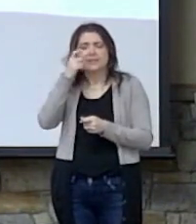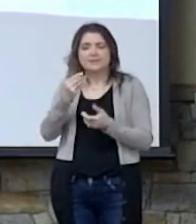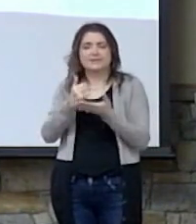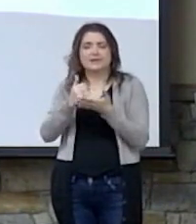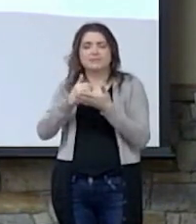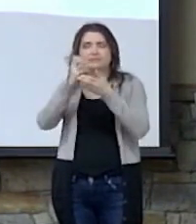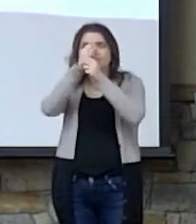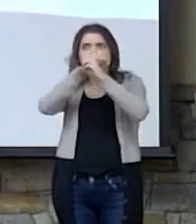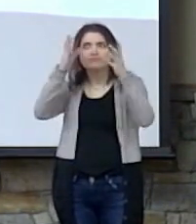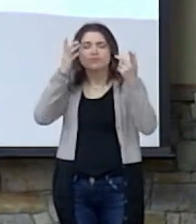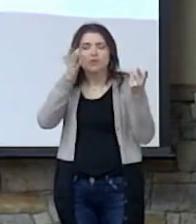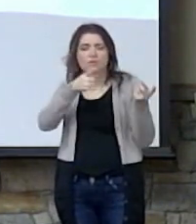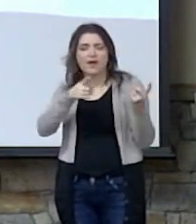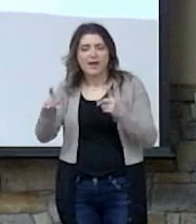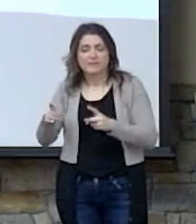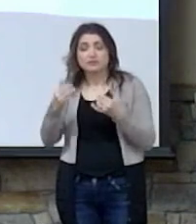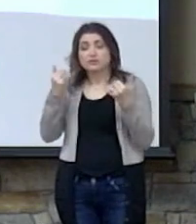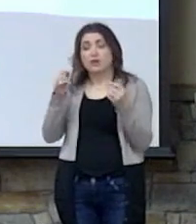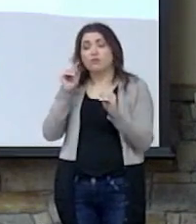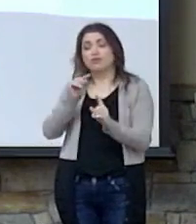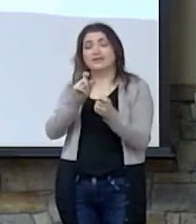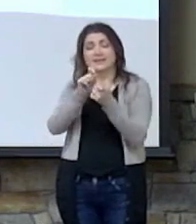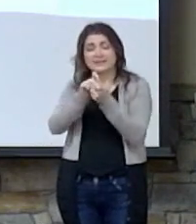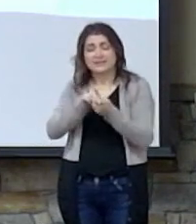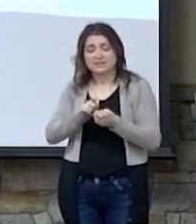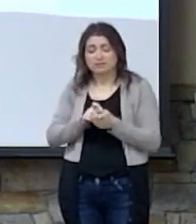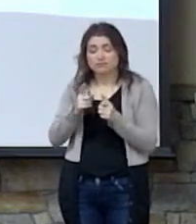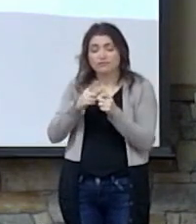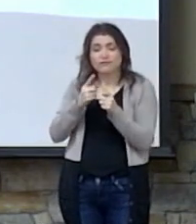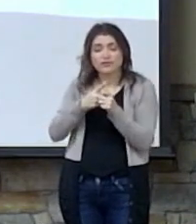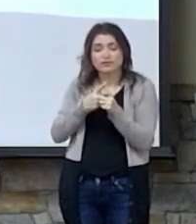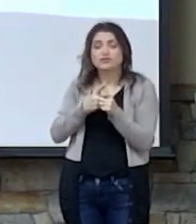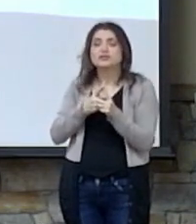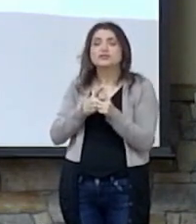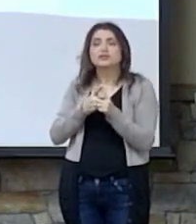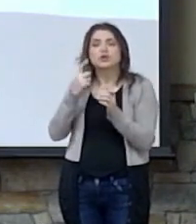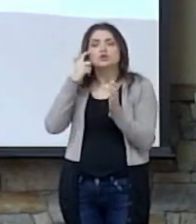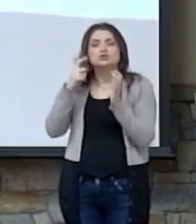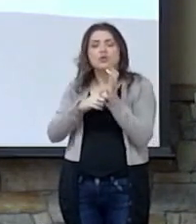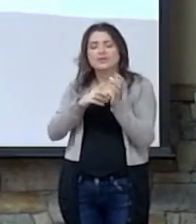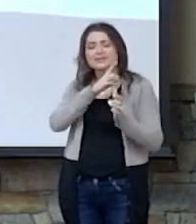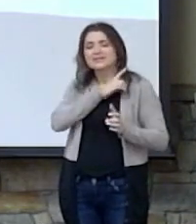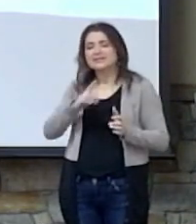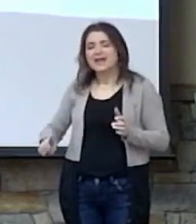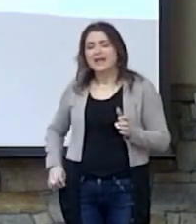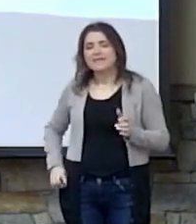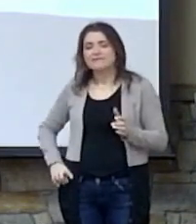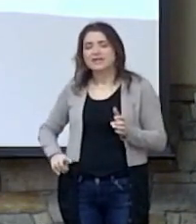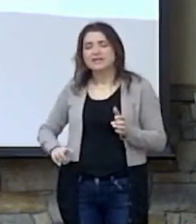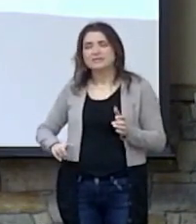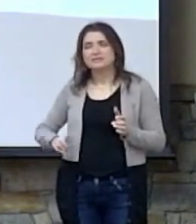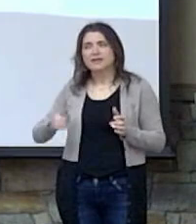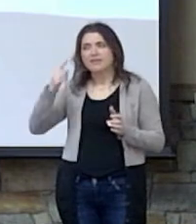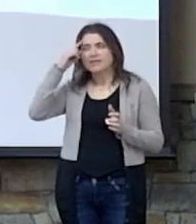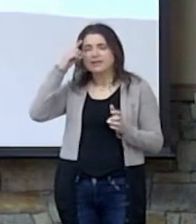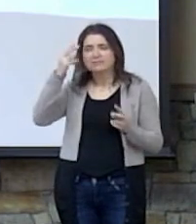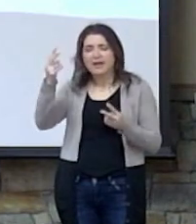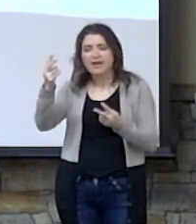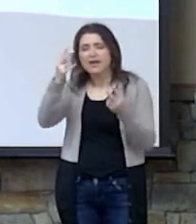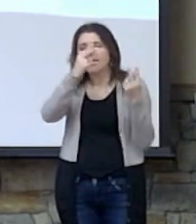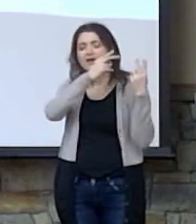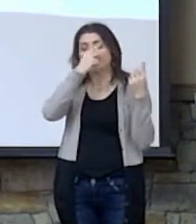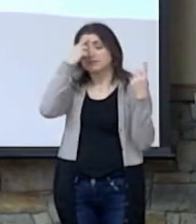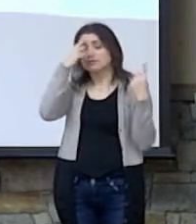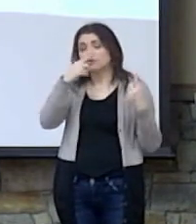at some of the details. And the first thing is this. I want you to notice David thinks back on his agreement with